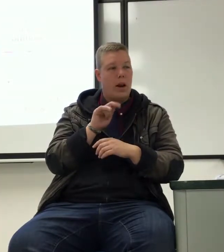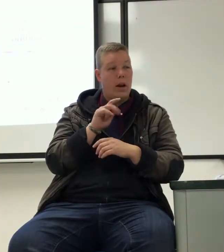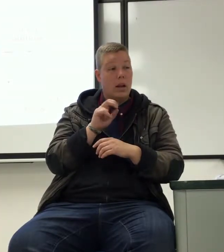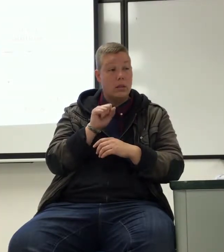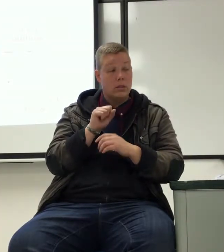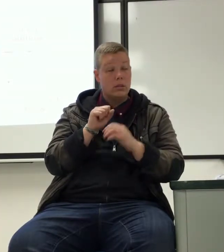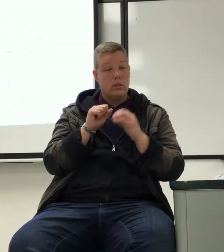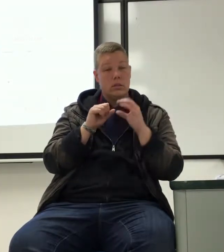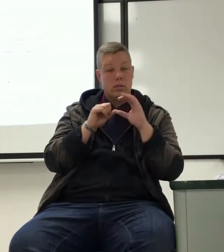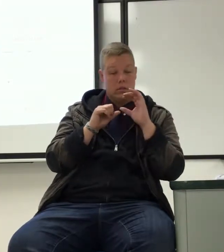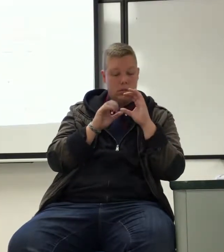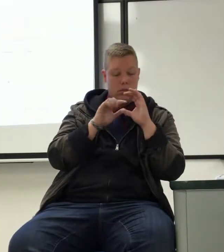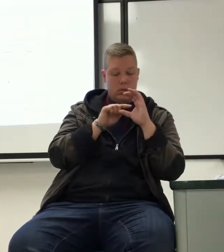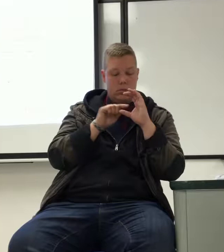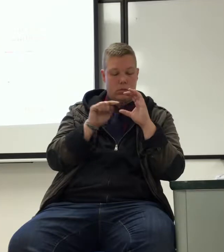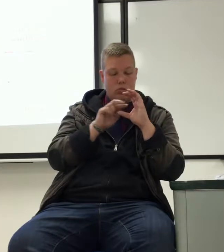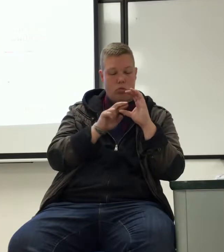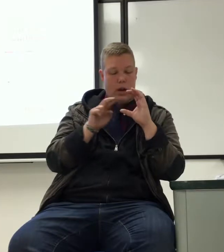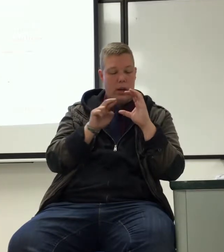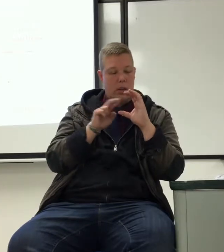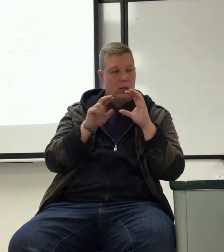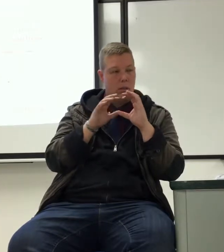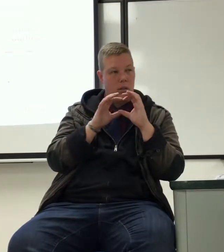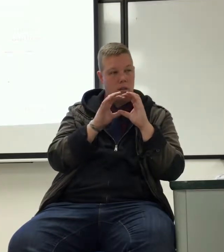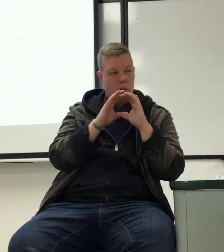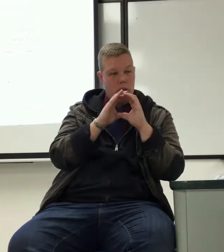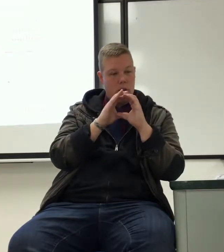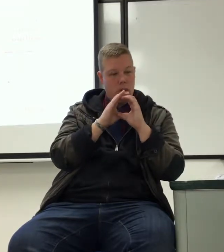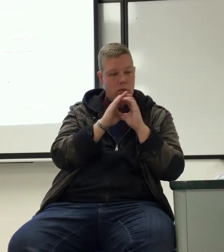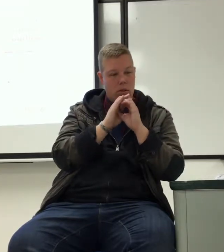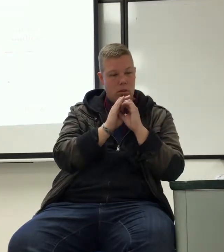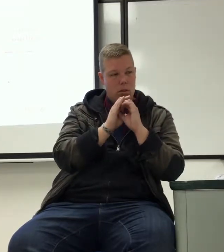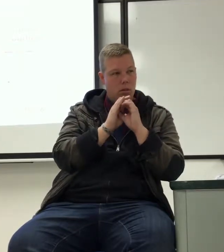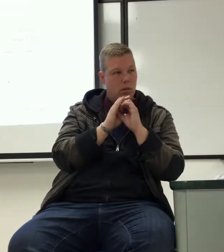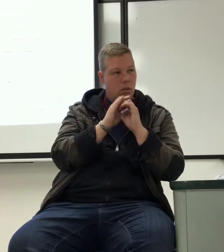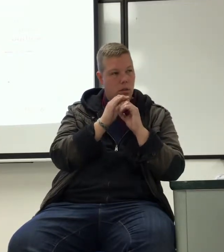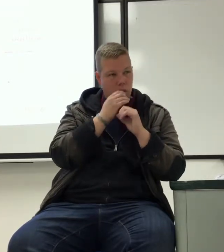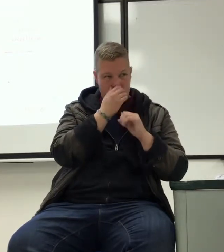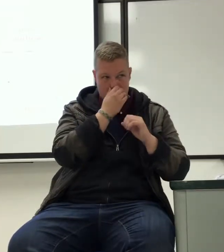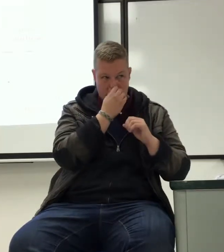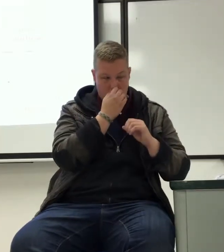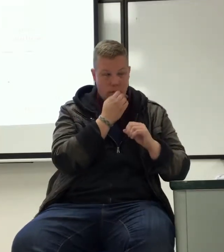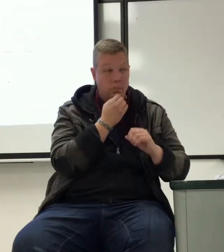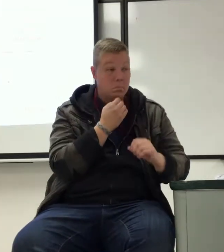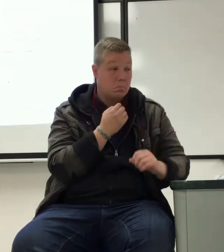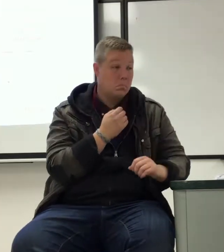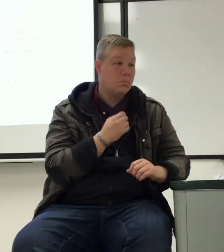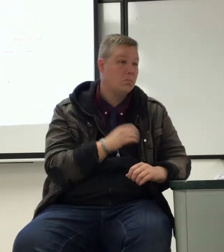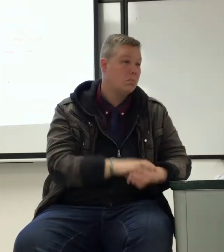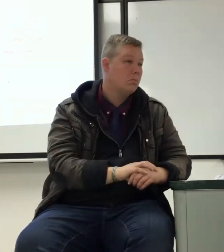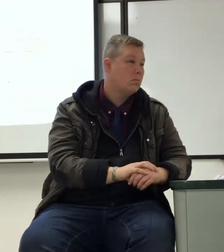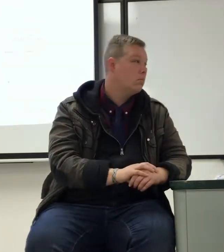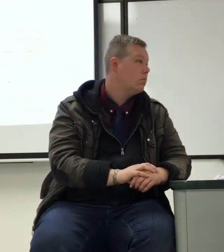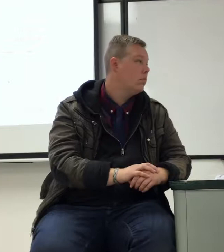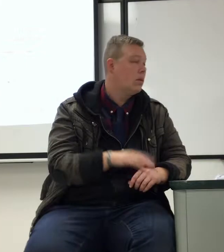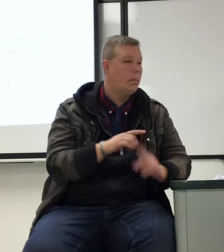see an increase in capital R. However, this concept does not carry over to veins.